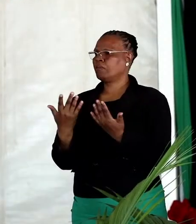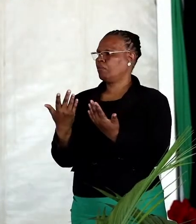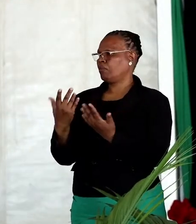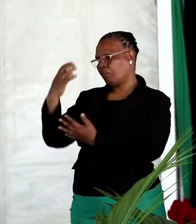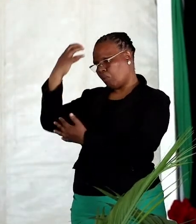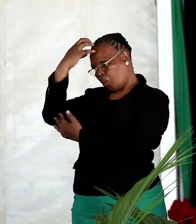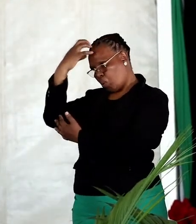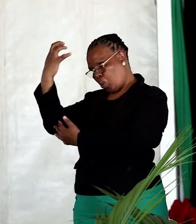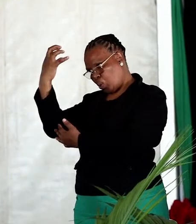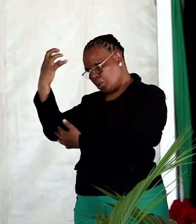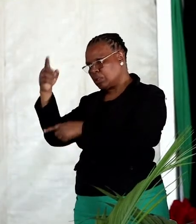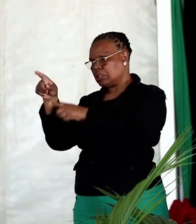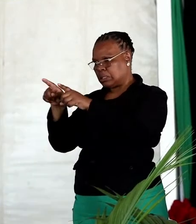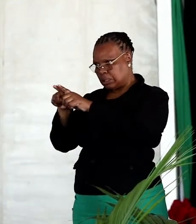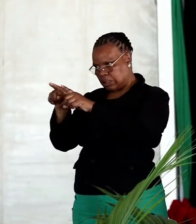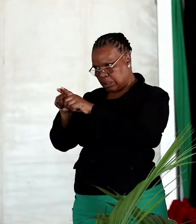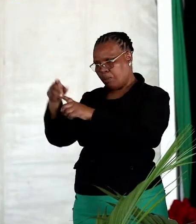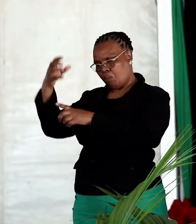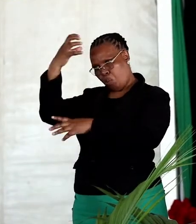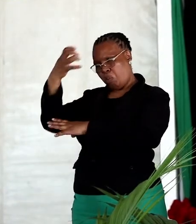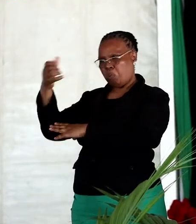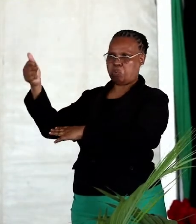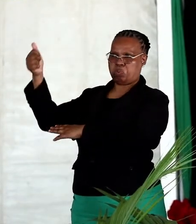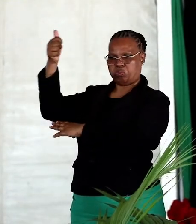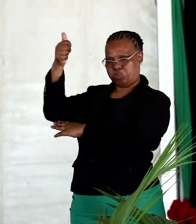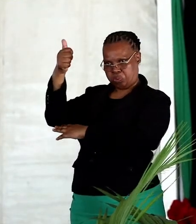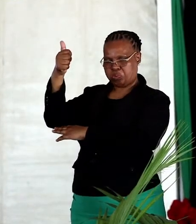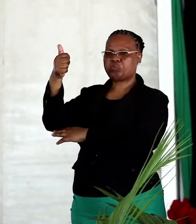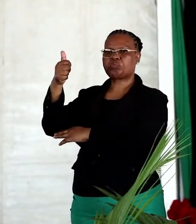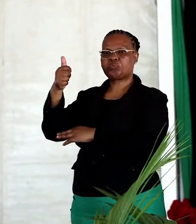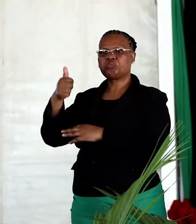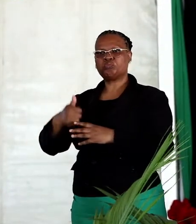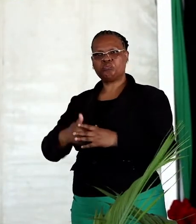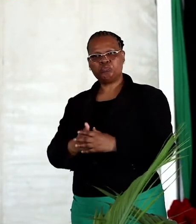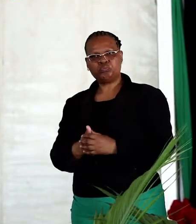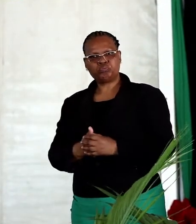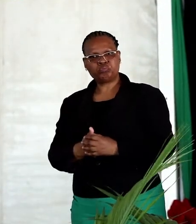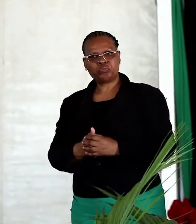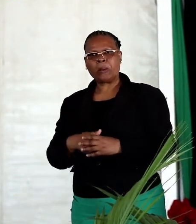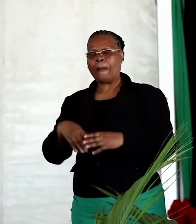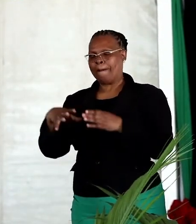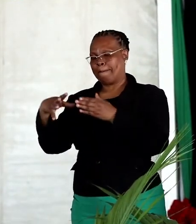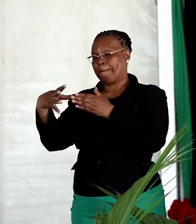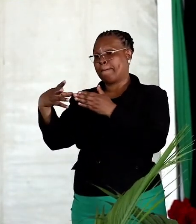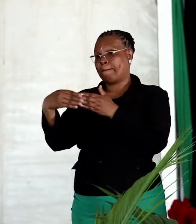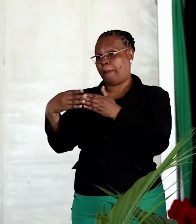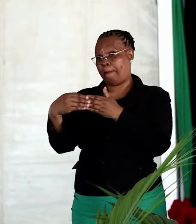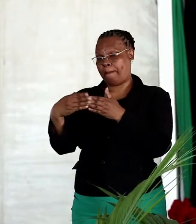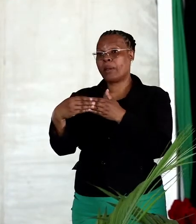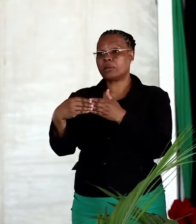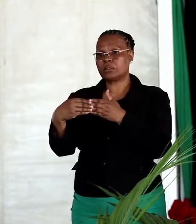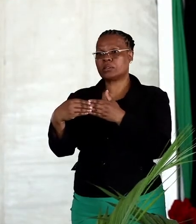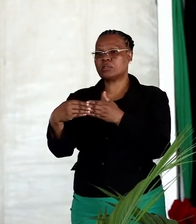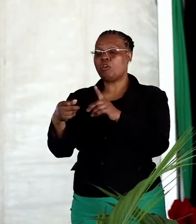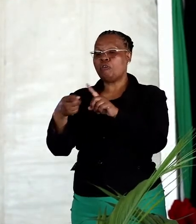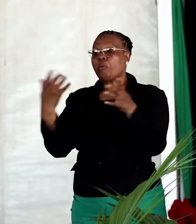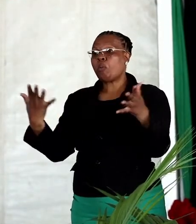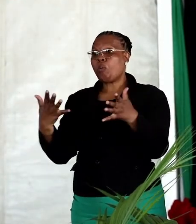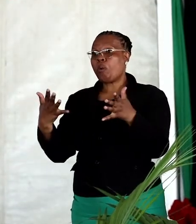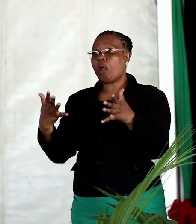kwinkosi nakwikumkani ndibulise kwimembers of